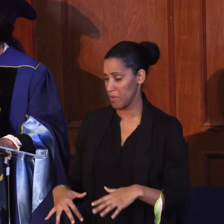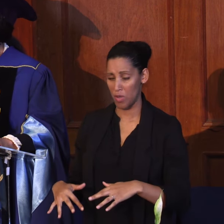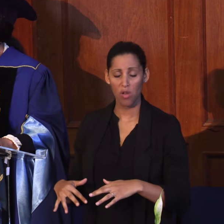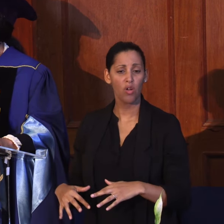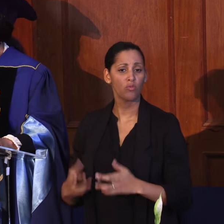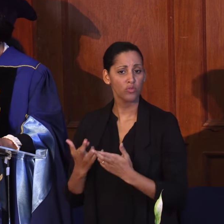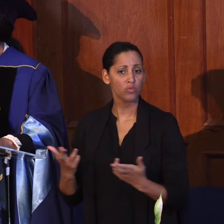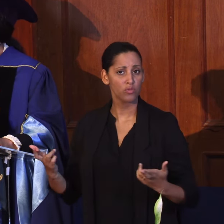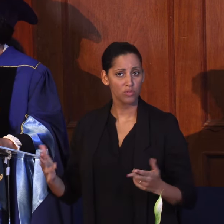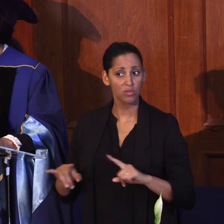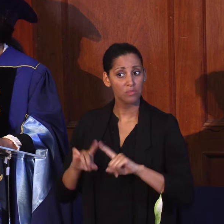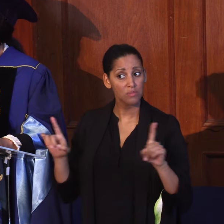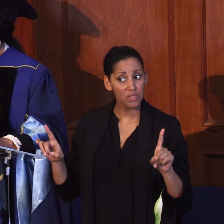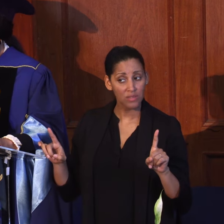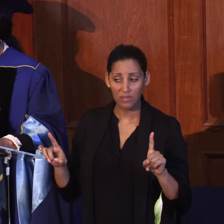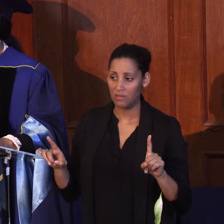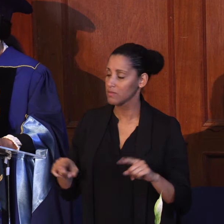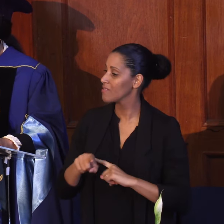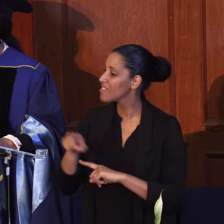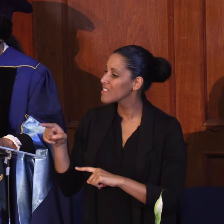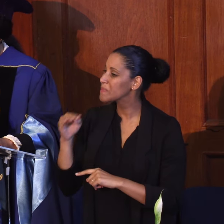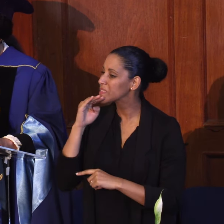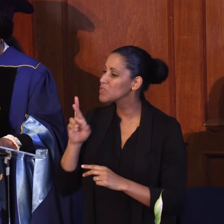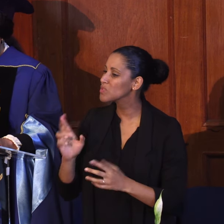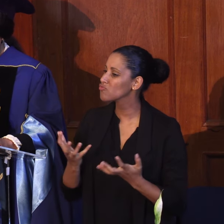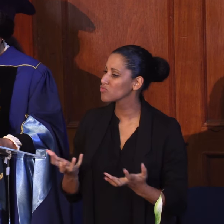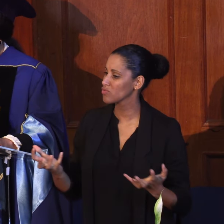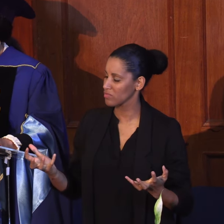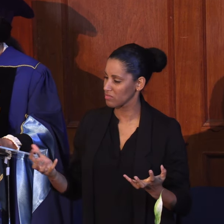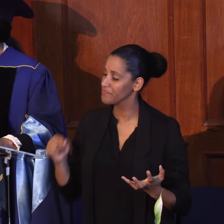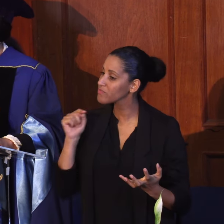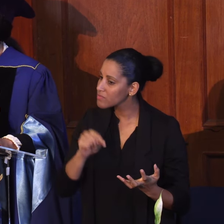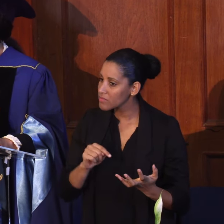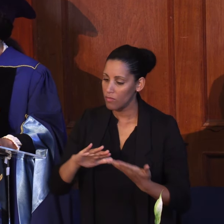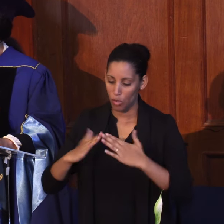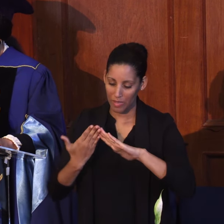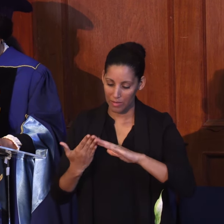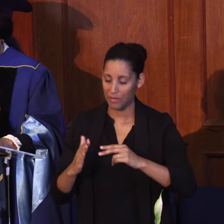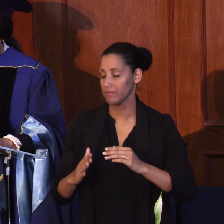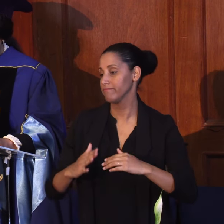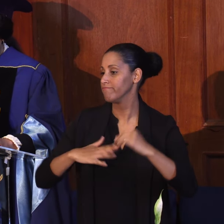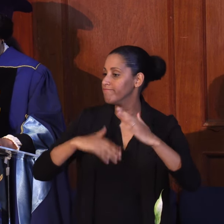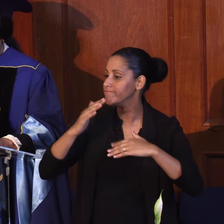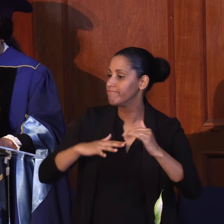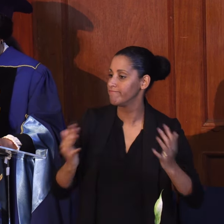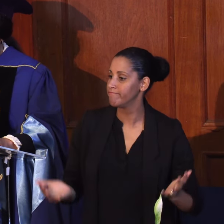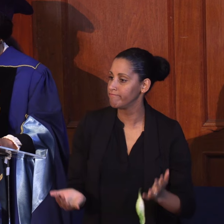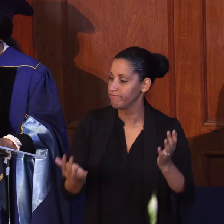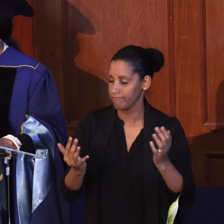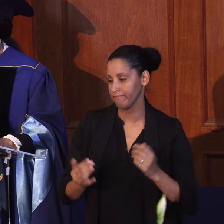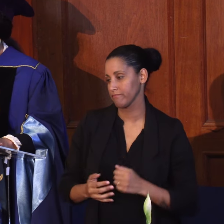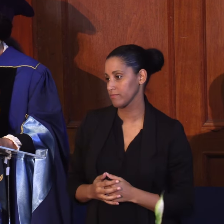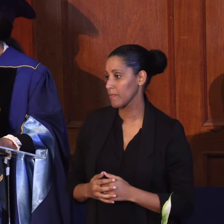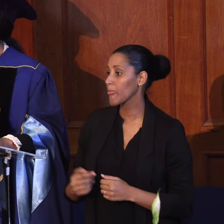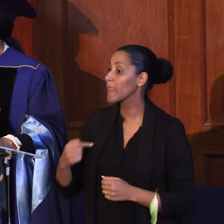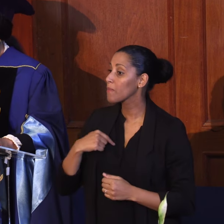fact, what they are referring to is community building. I